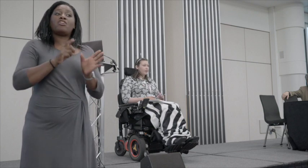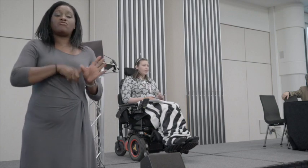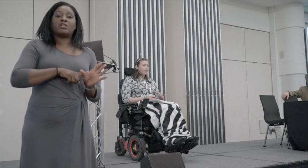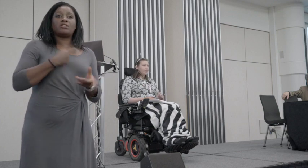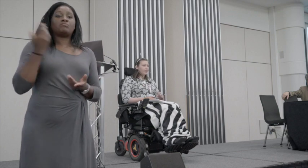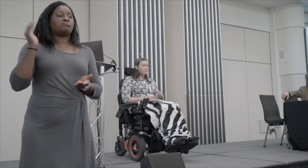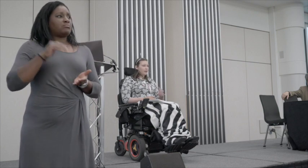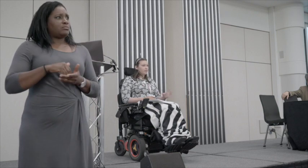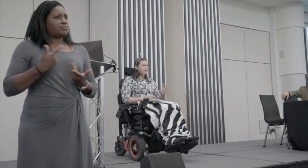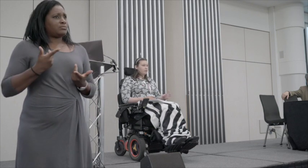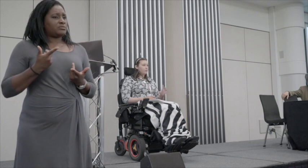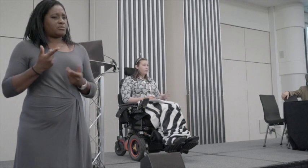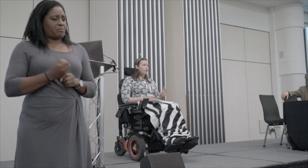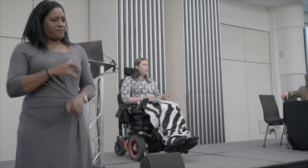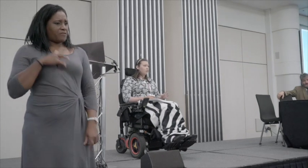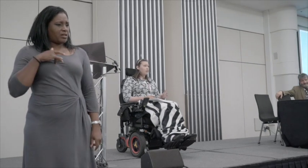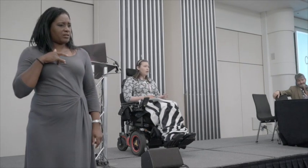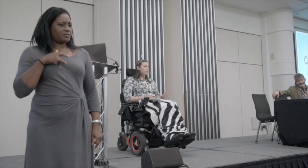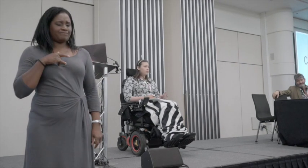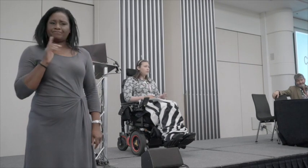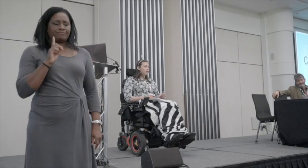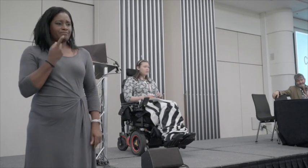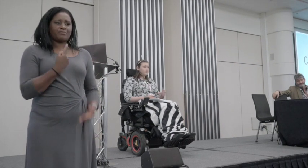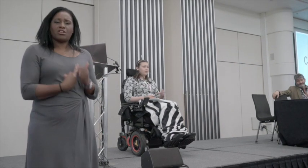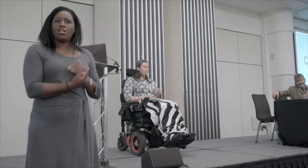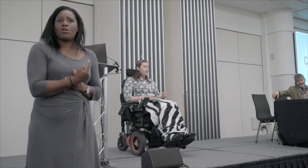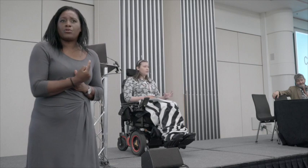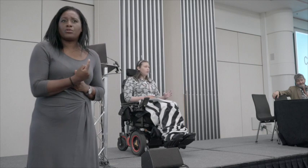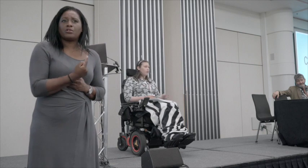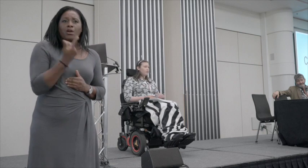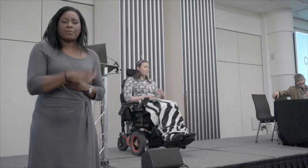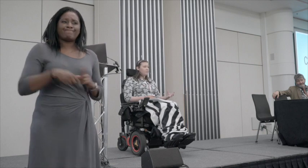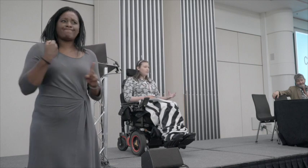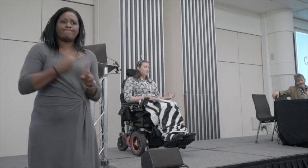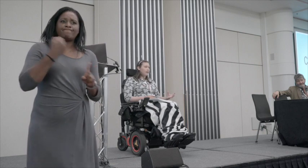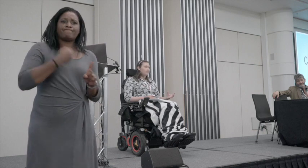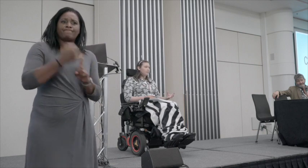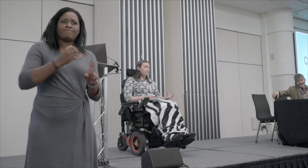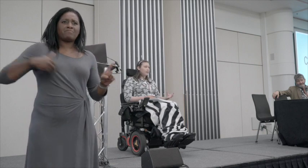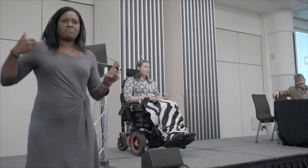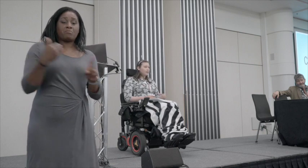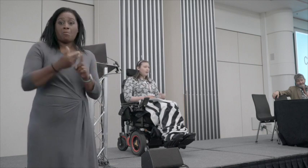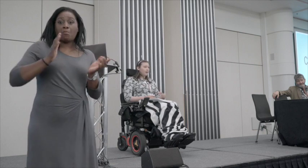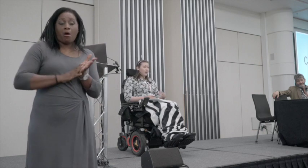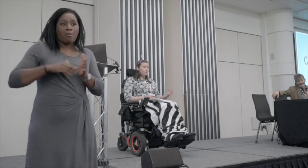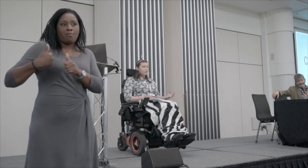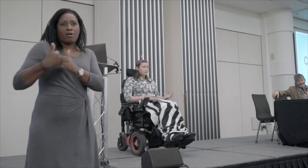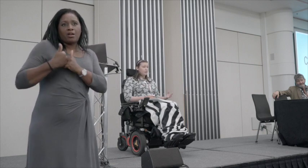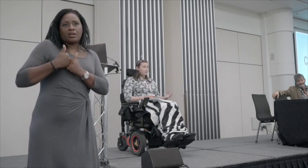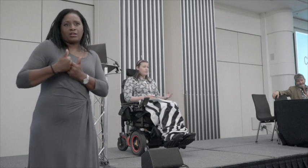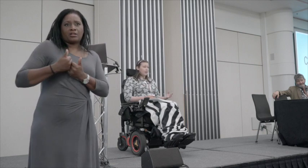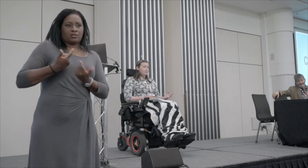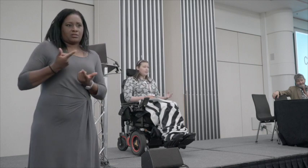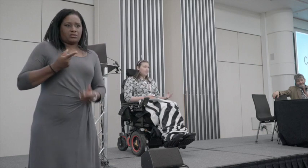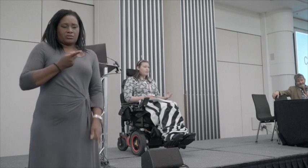and completely made us feel that we were no longer alone. Because we'd been fighting on our own, my mum was advocating for me. I was too